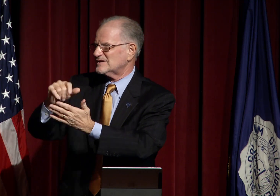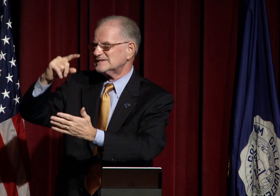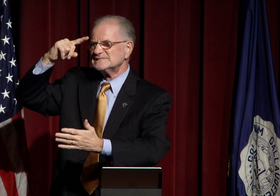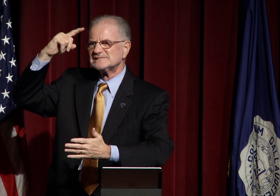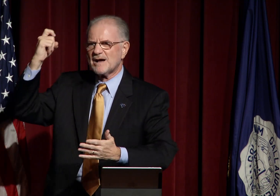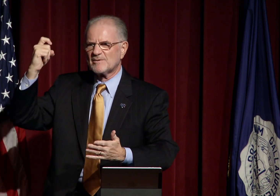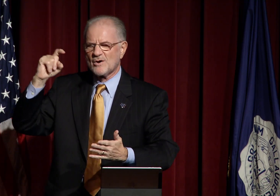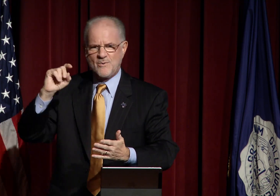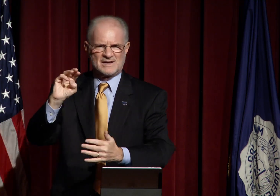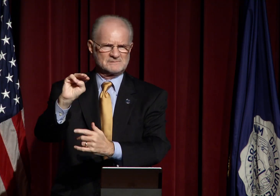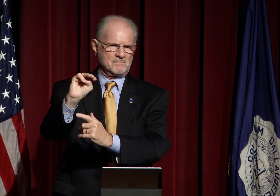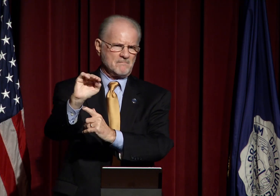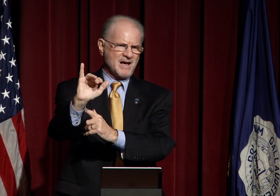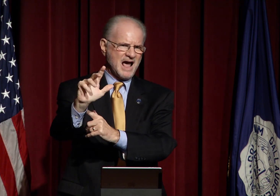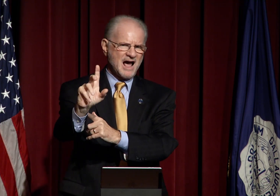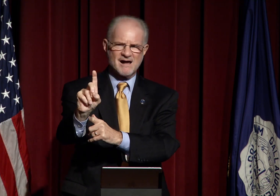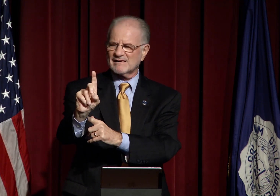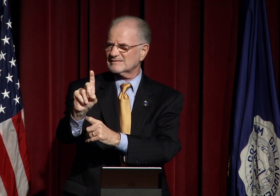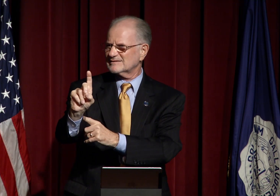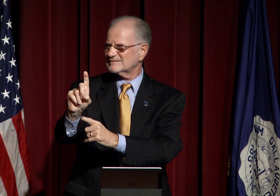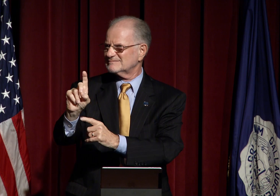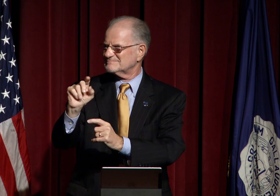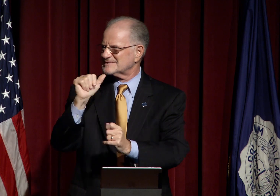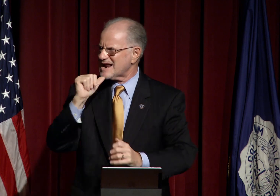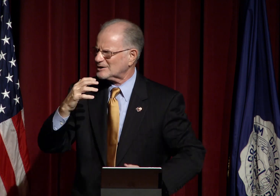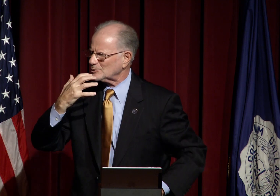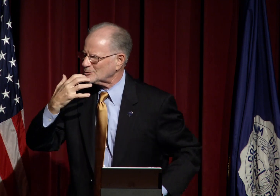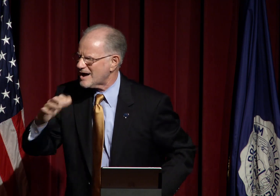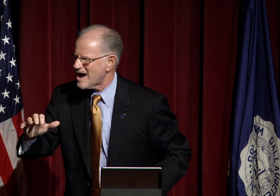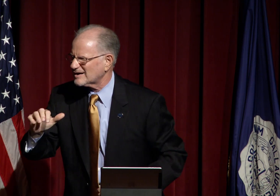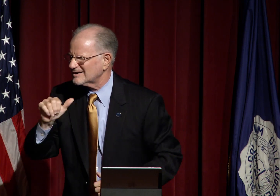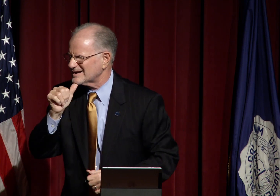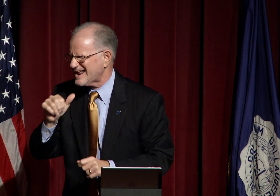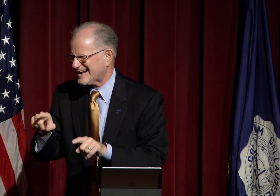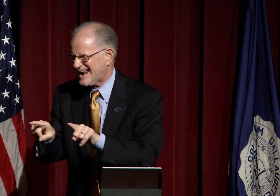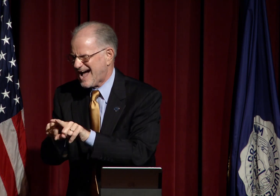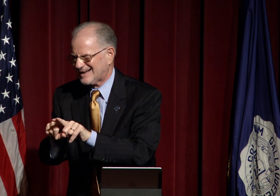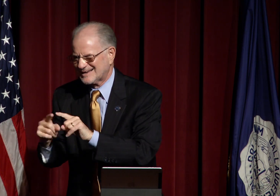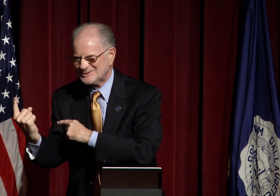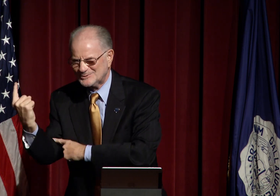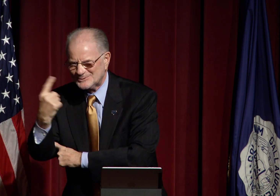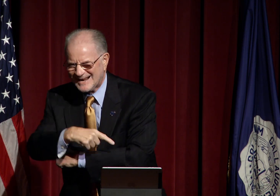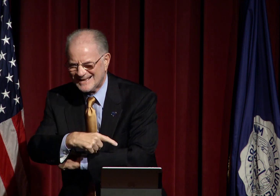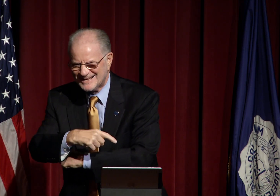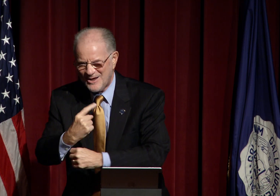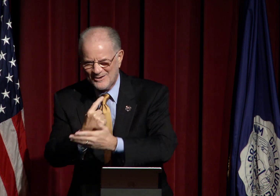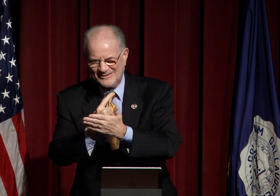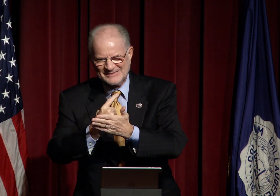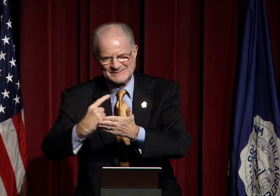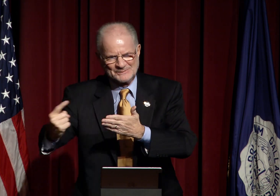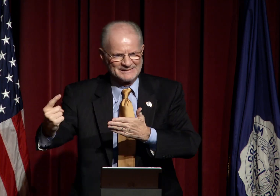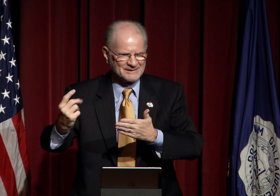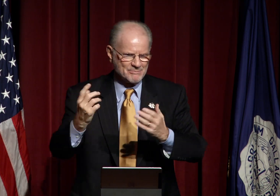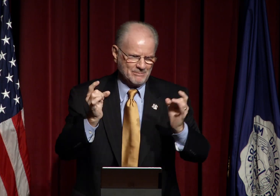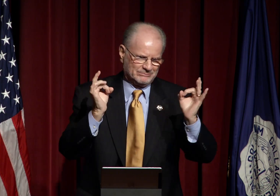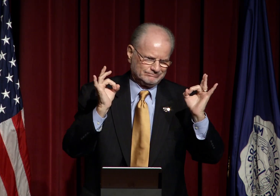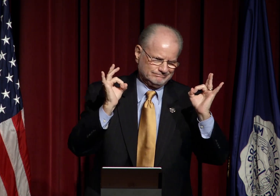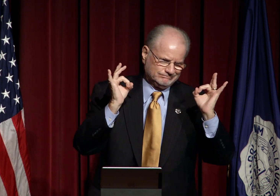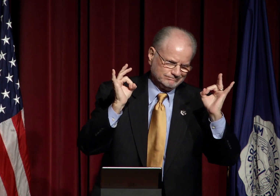agree that the Gallaudet summer was very mild, not too hot. Well, as the past days